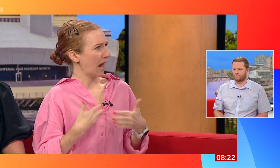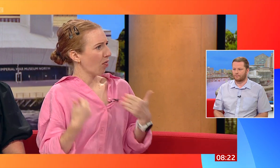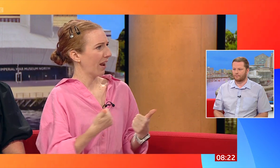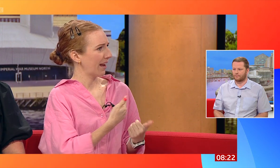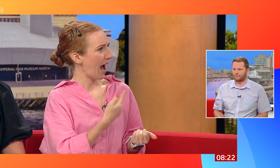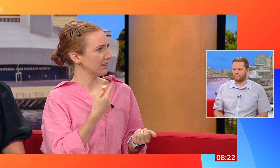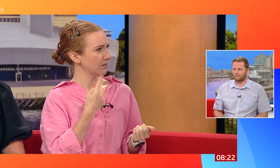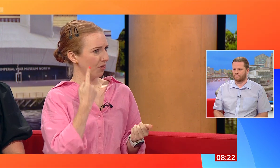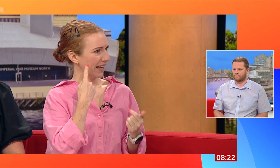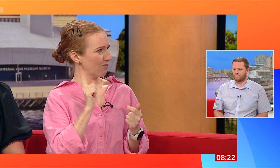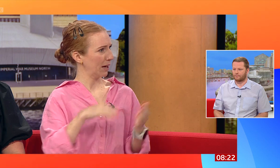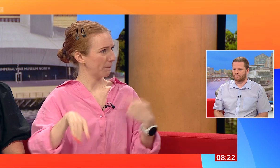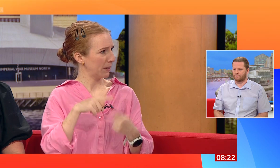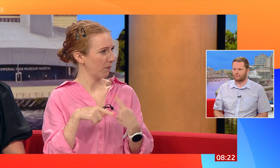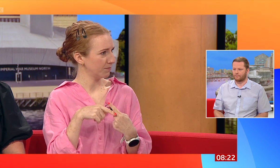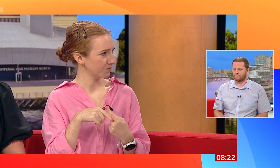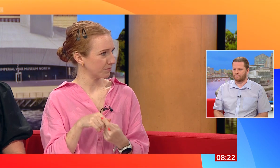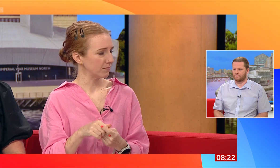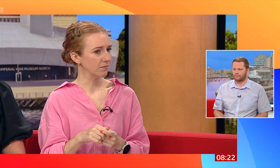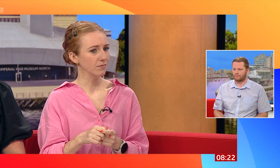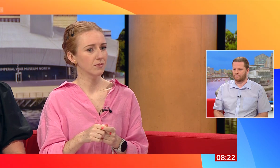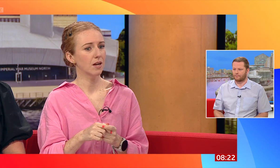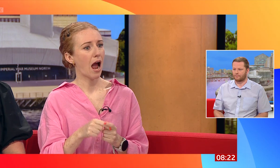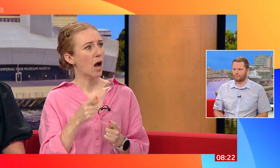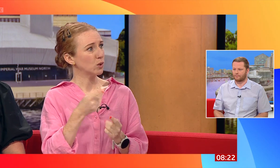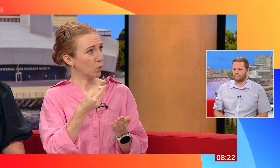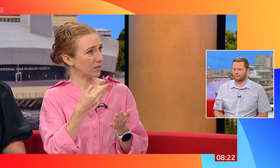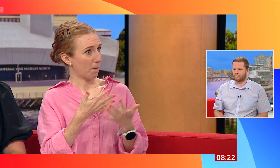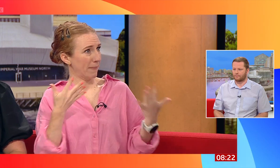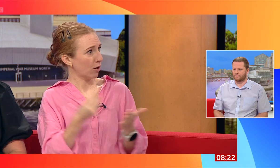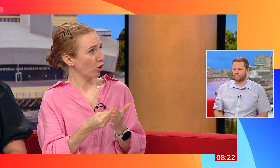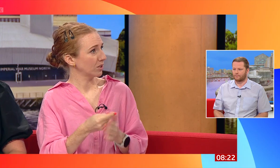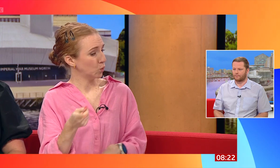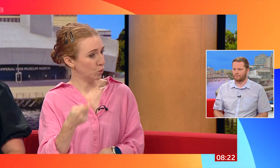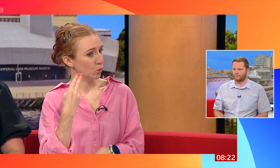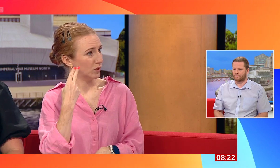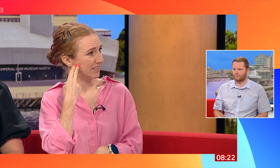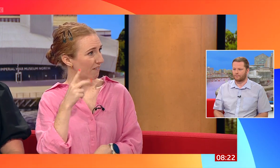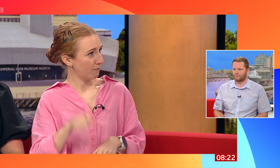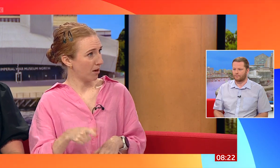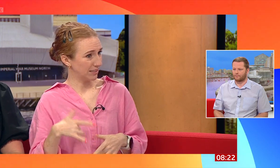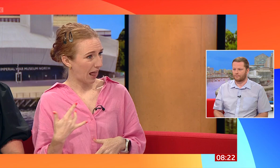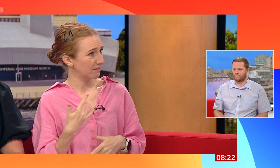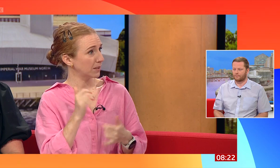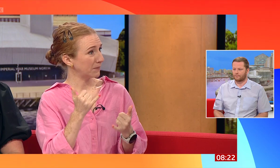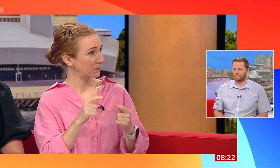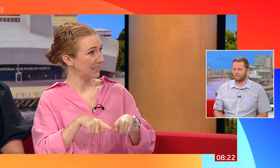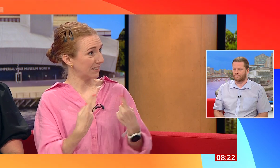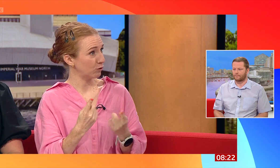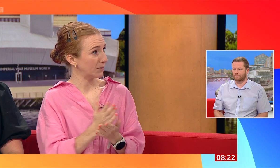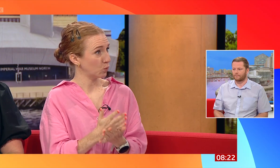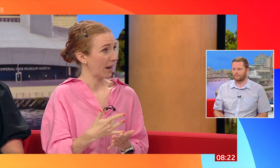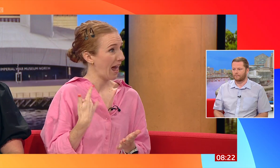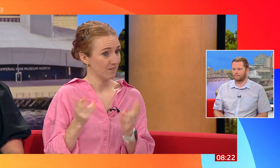but they're not sort of thinking about those people, thinking about their healthy lives. So it's a big cost to that deaf